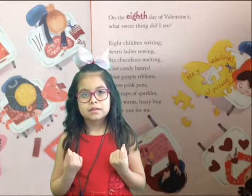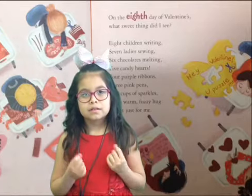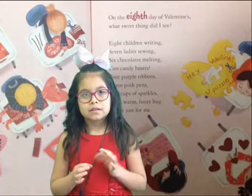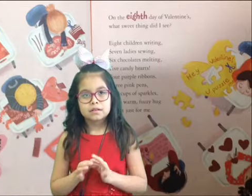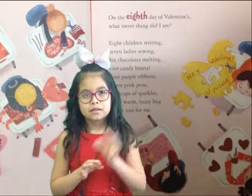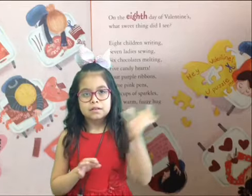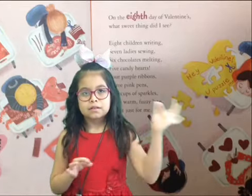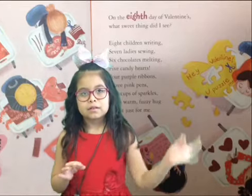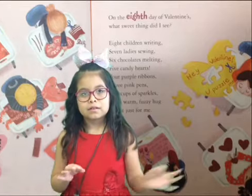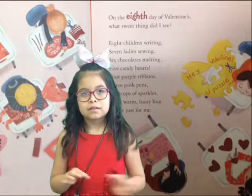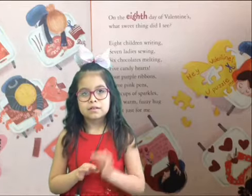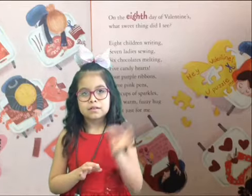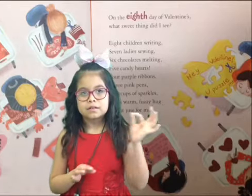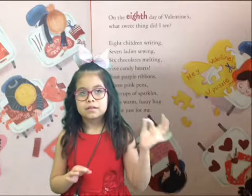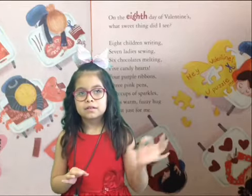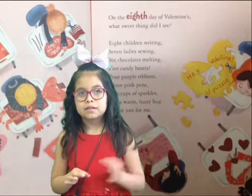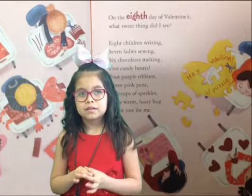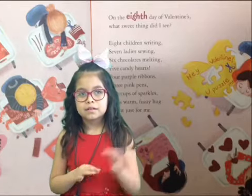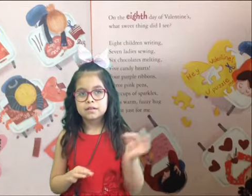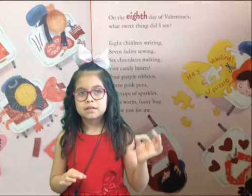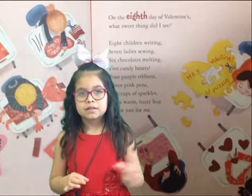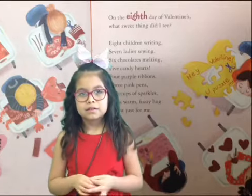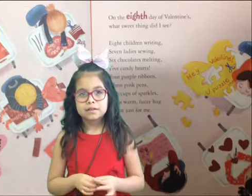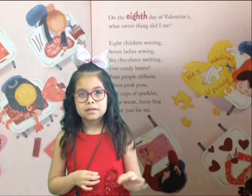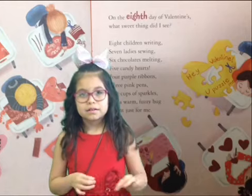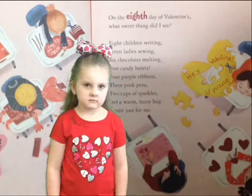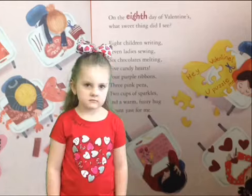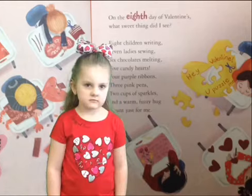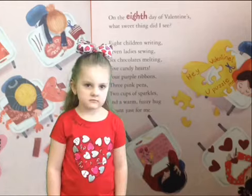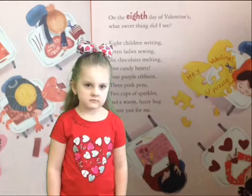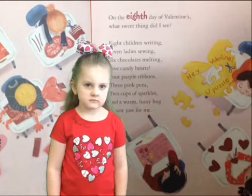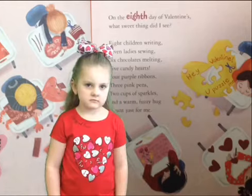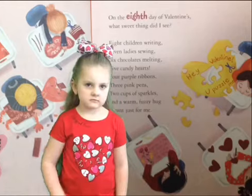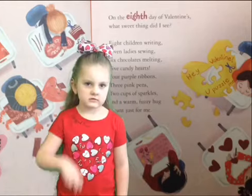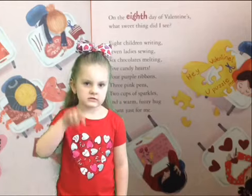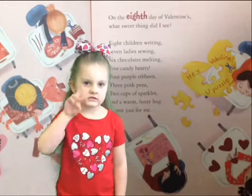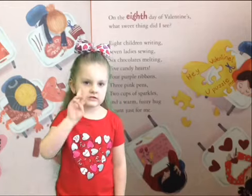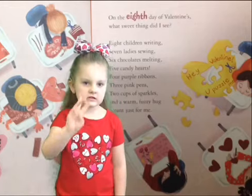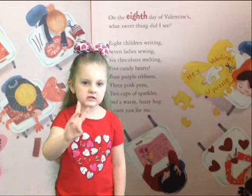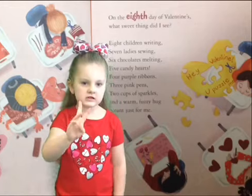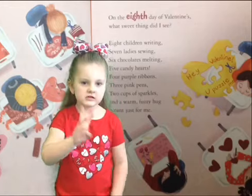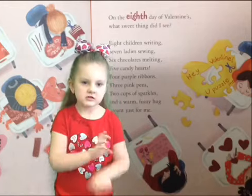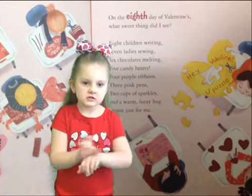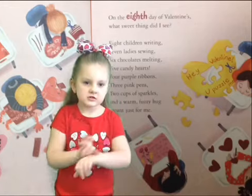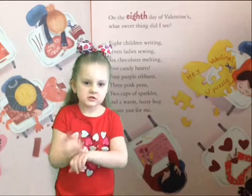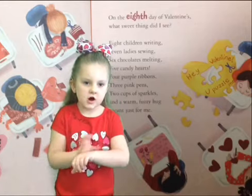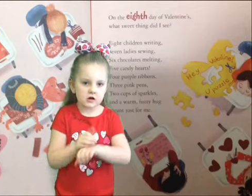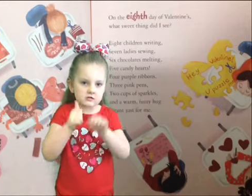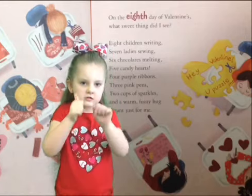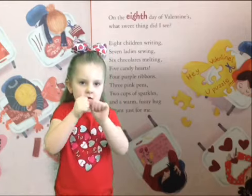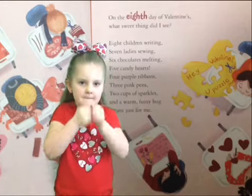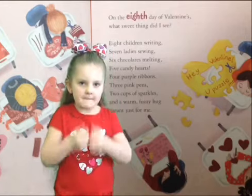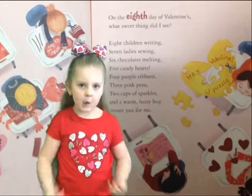six chocolate mutton,